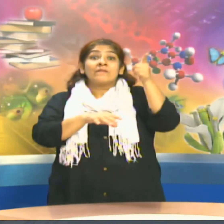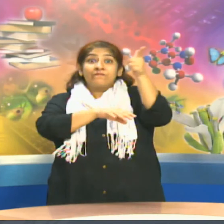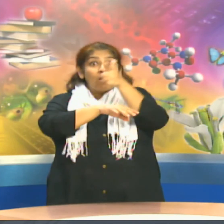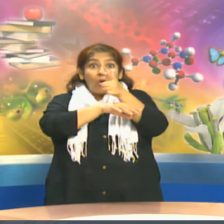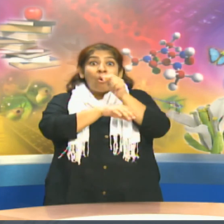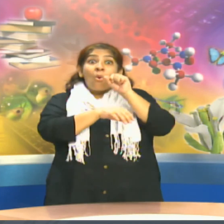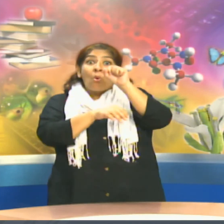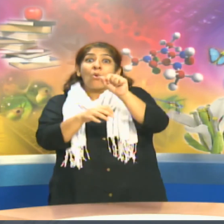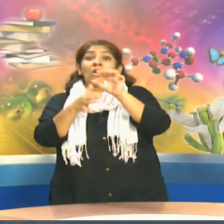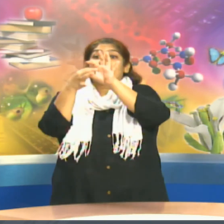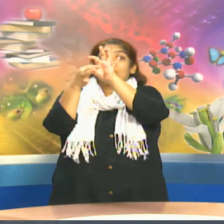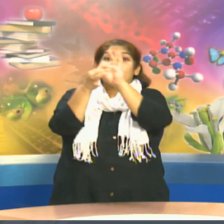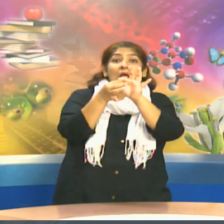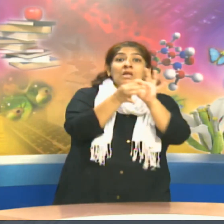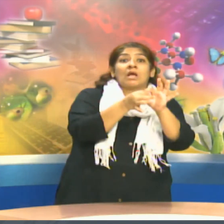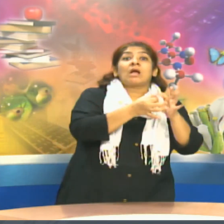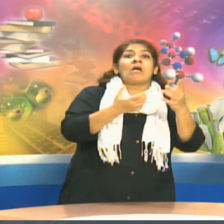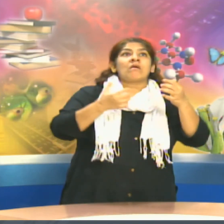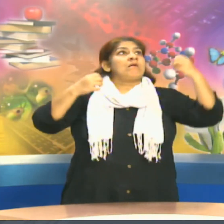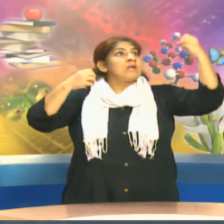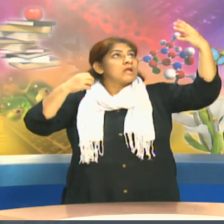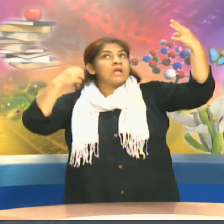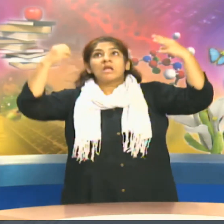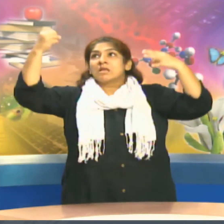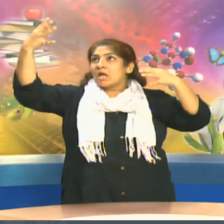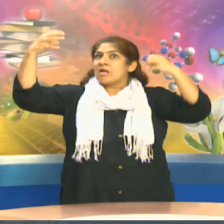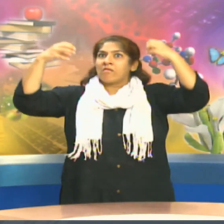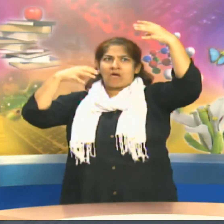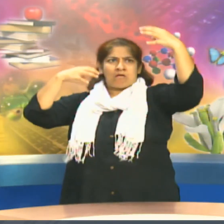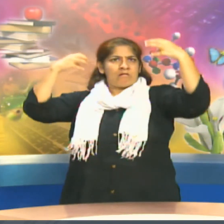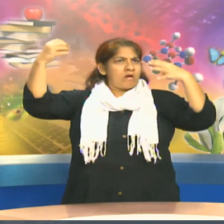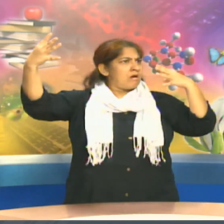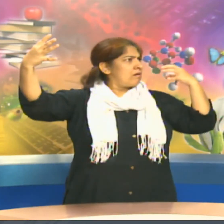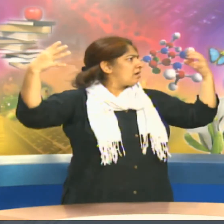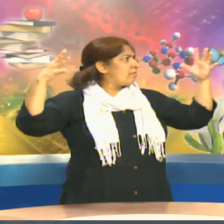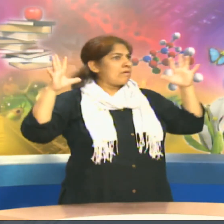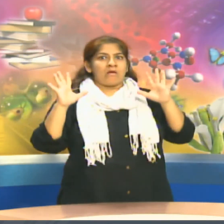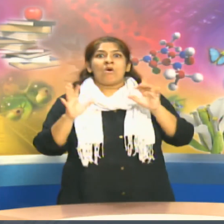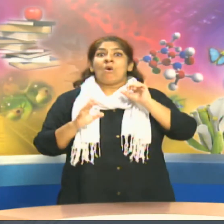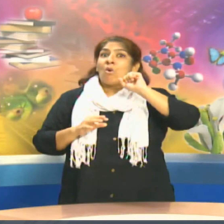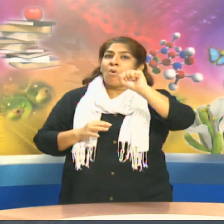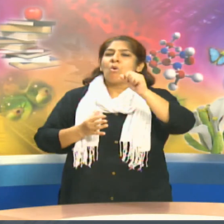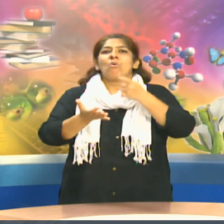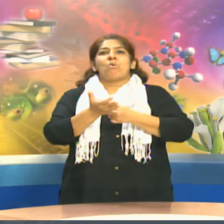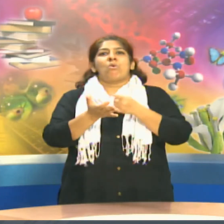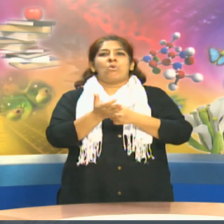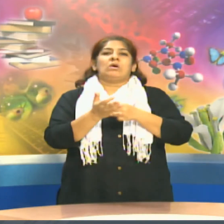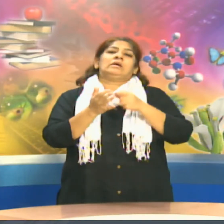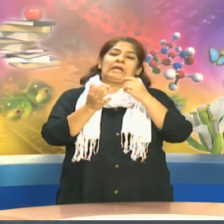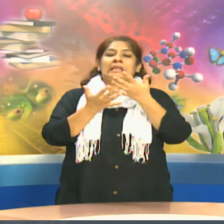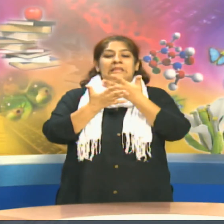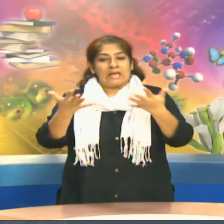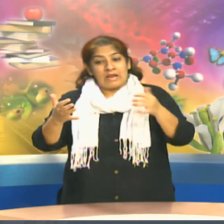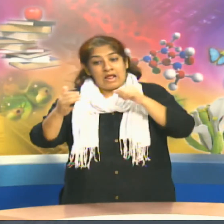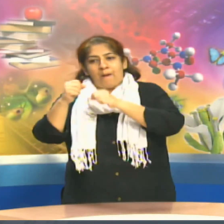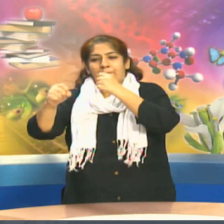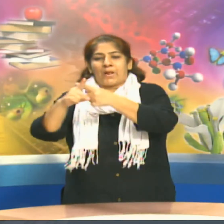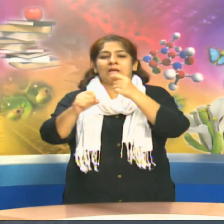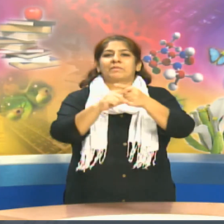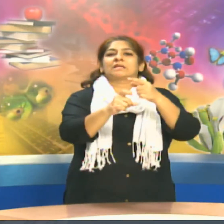So, there are different streams, different selections, like in vocational there is